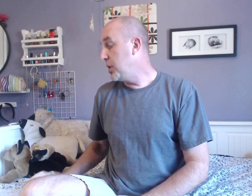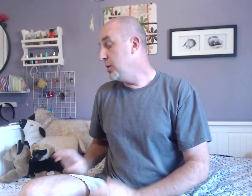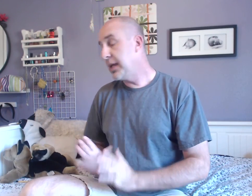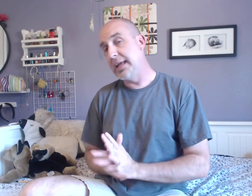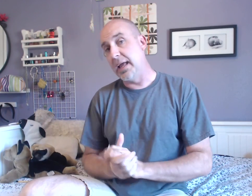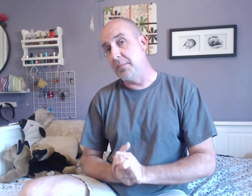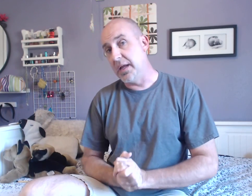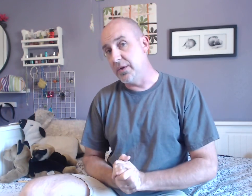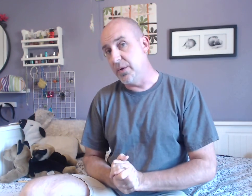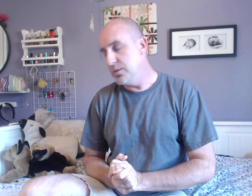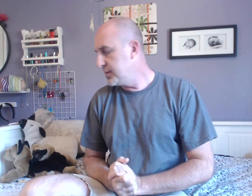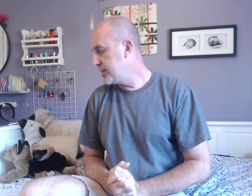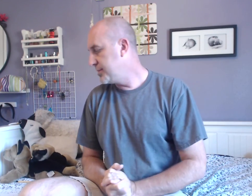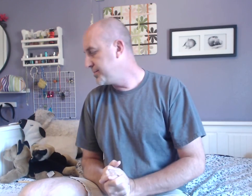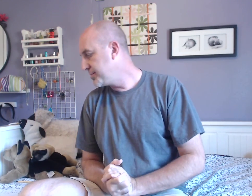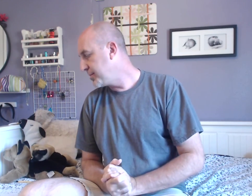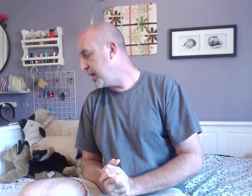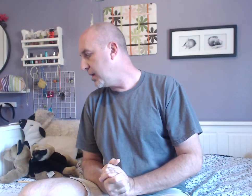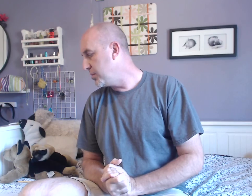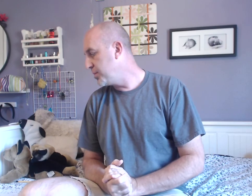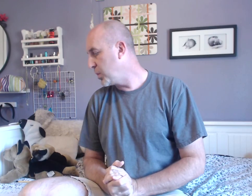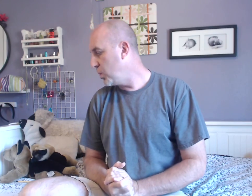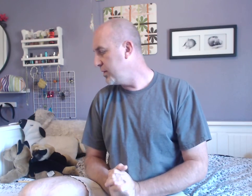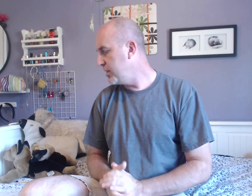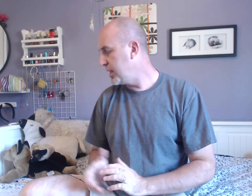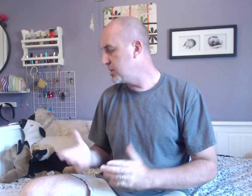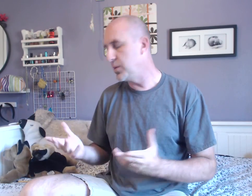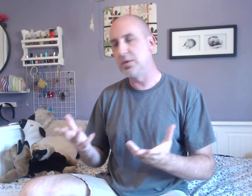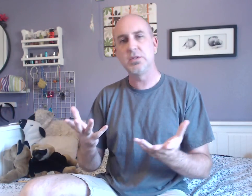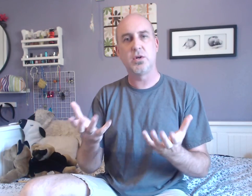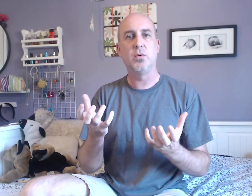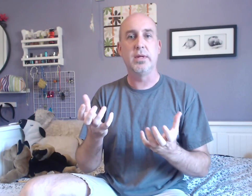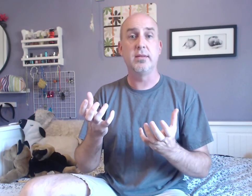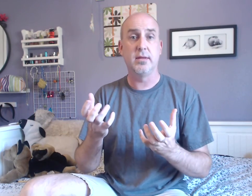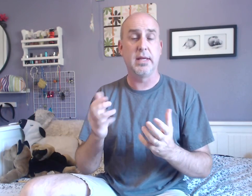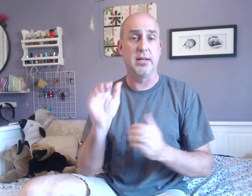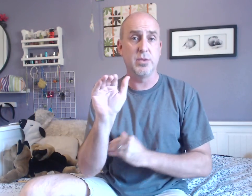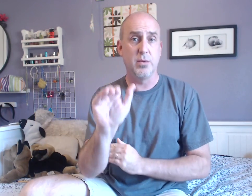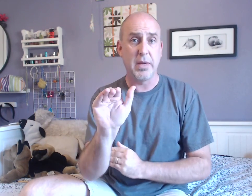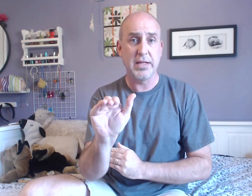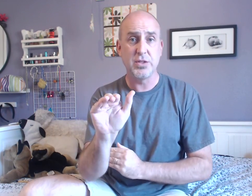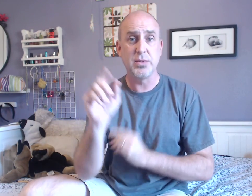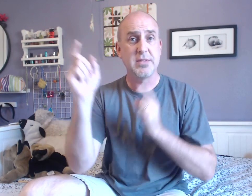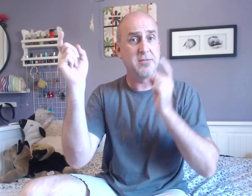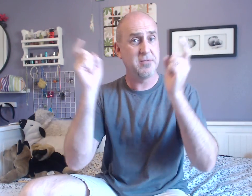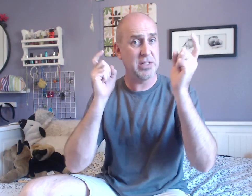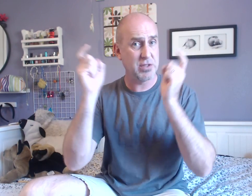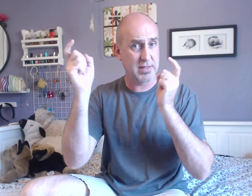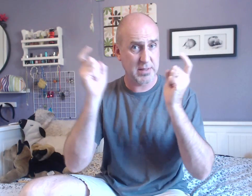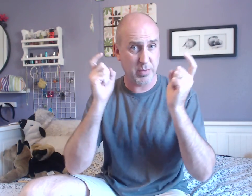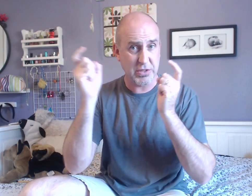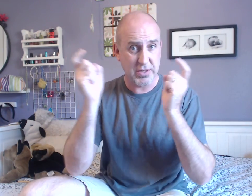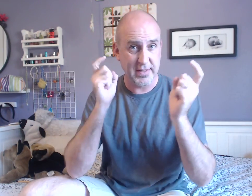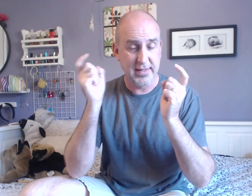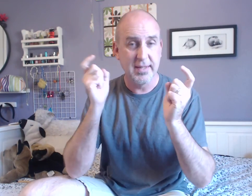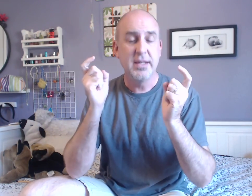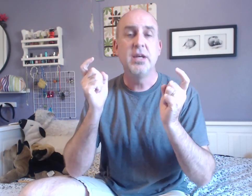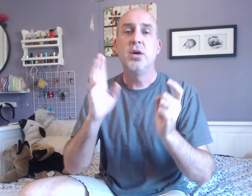Looking at my notes, one of the things we want to start with, again, to remind you, is facial expression. We